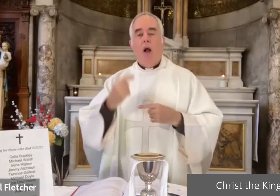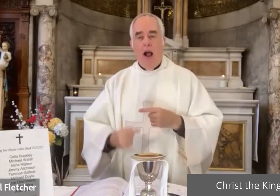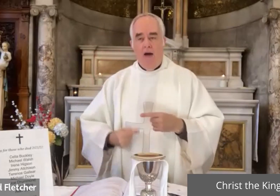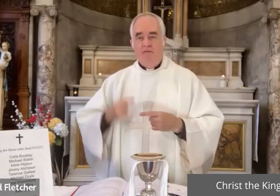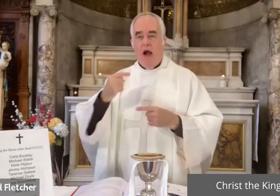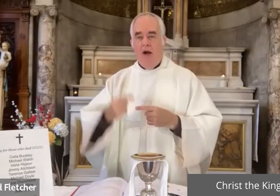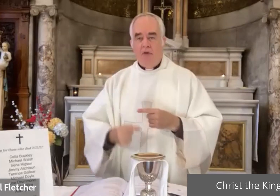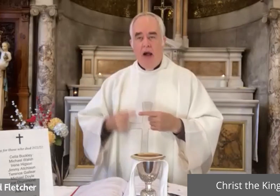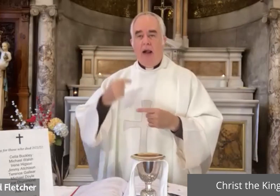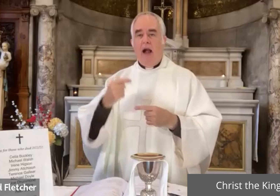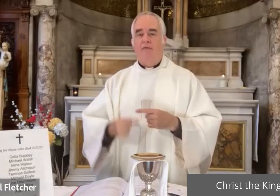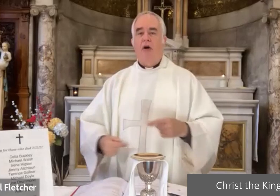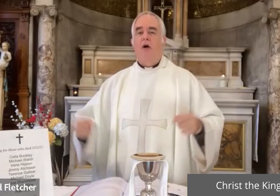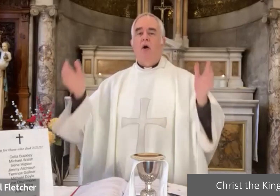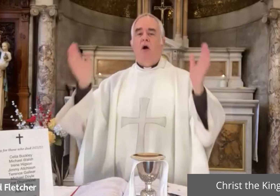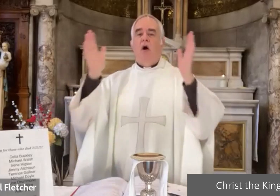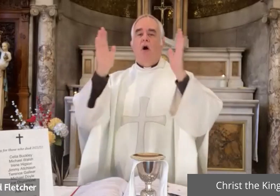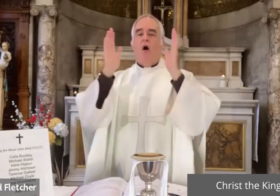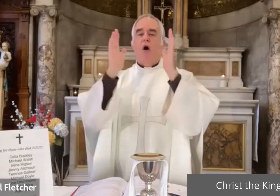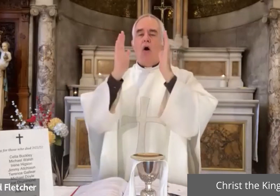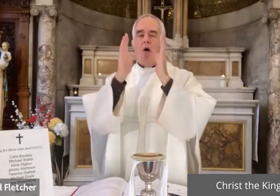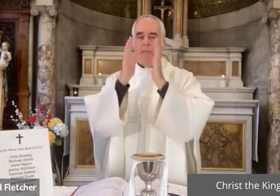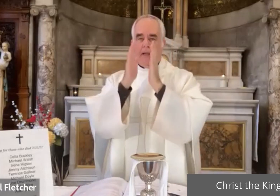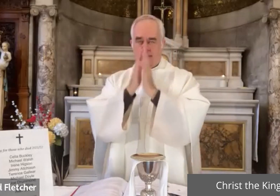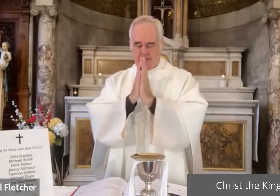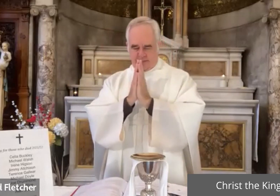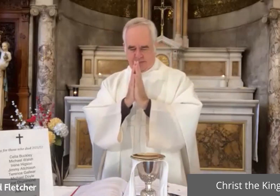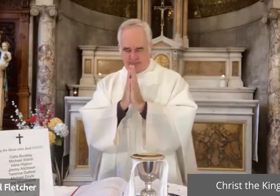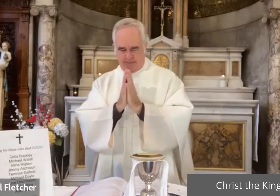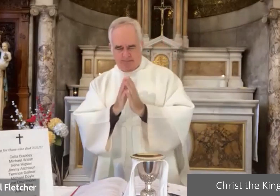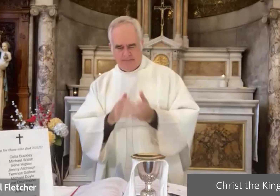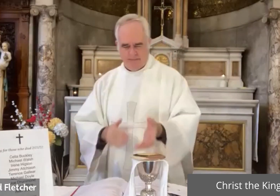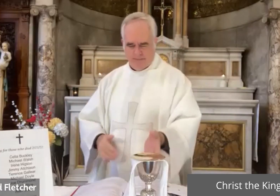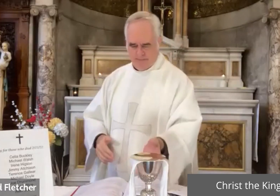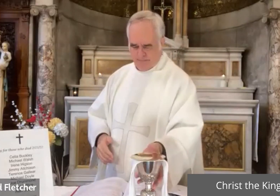now and forever and ever. Amen.